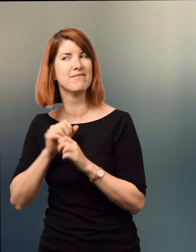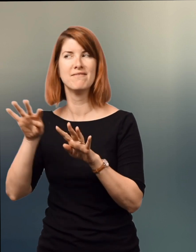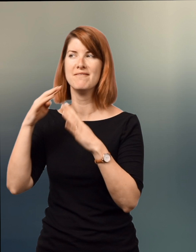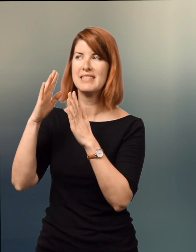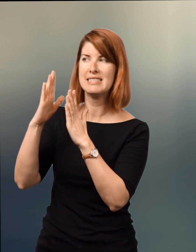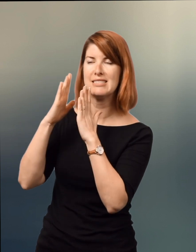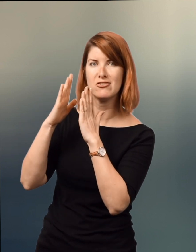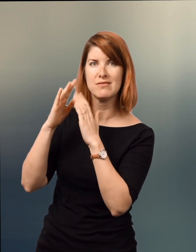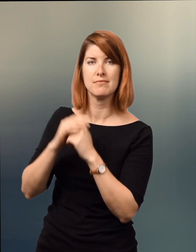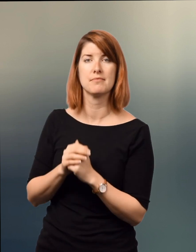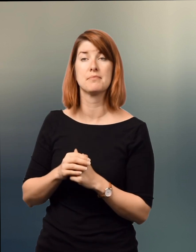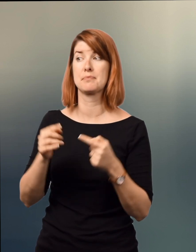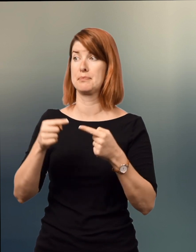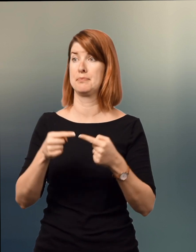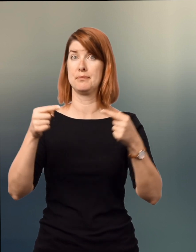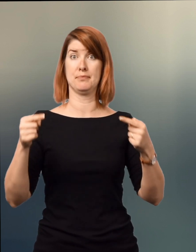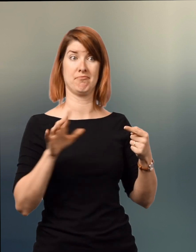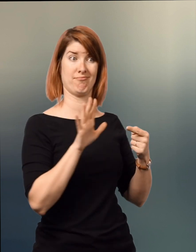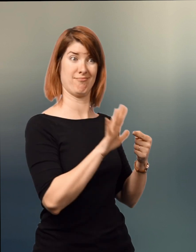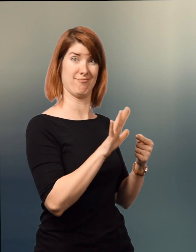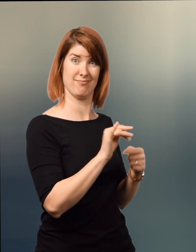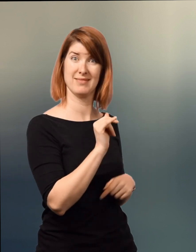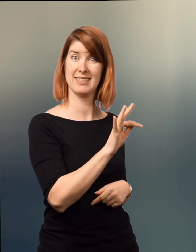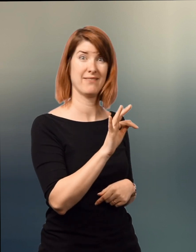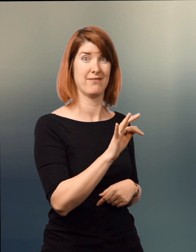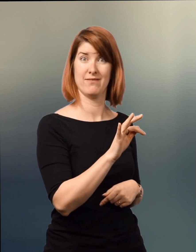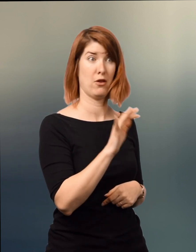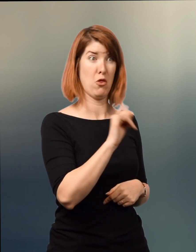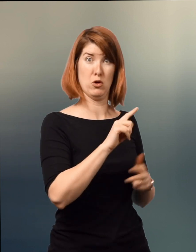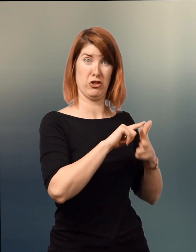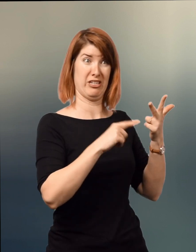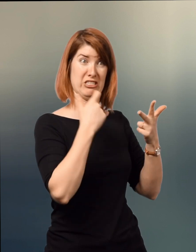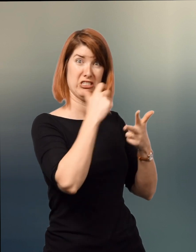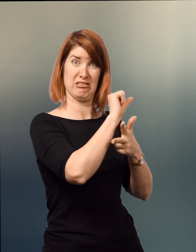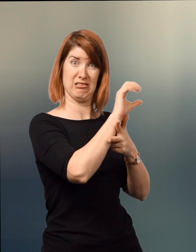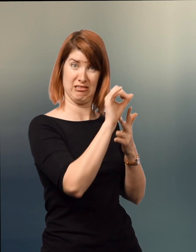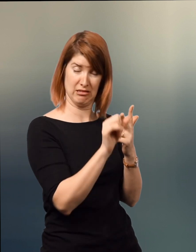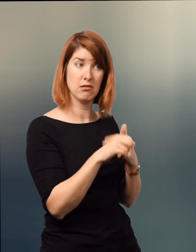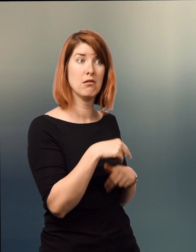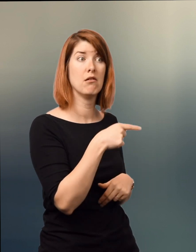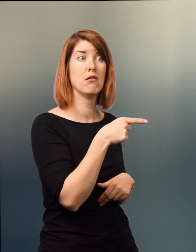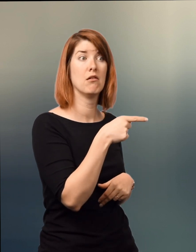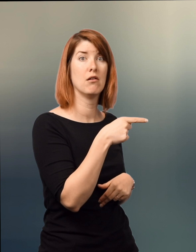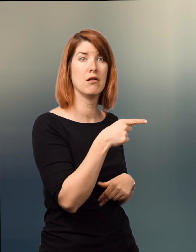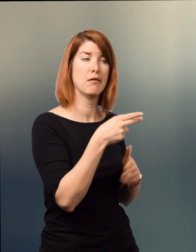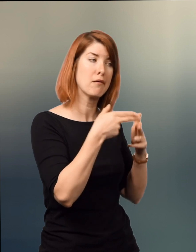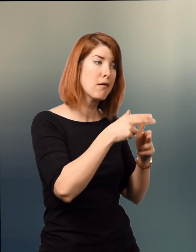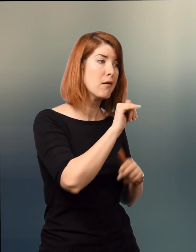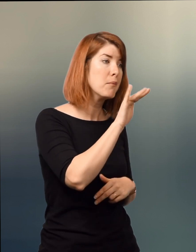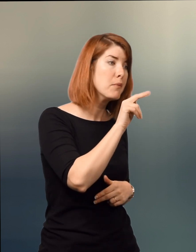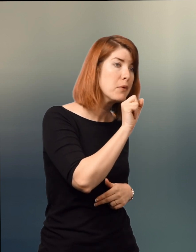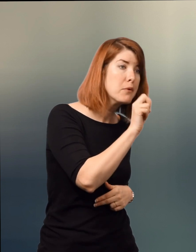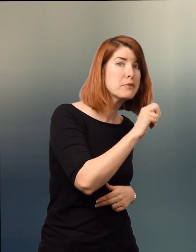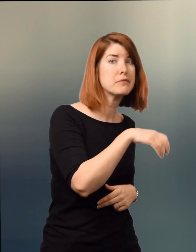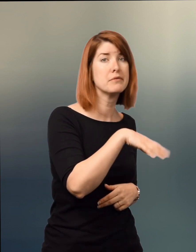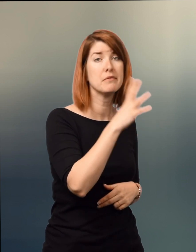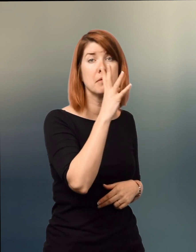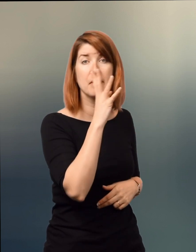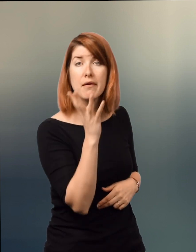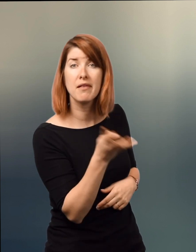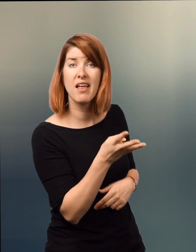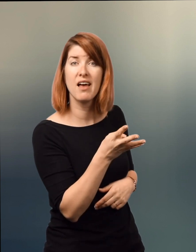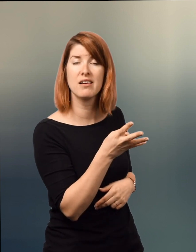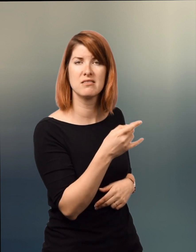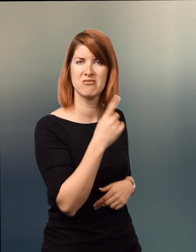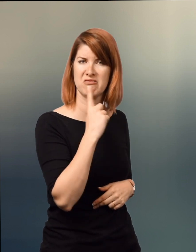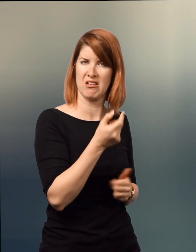as worthy of love and attention. In contrast, a significant failure in one of those three aspects of caregiving, what we